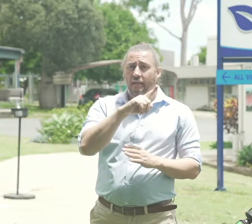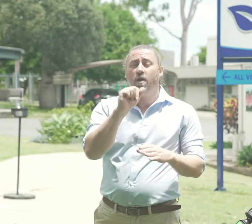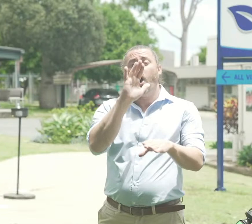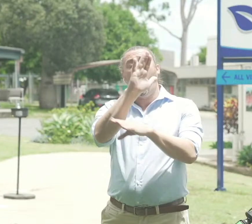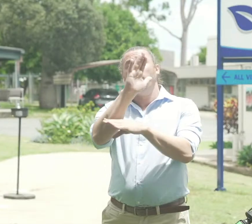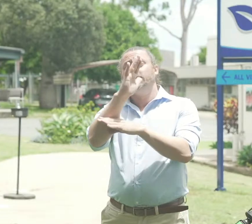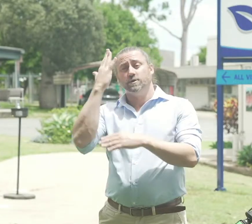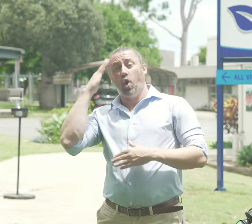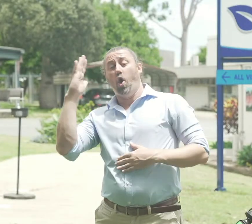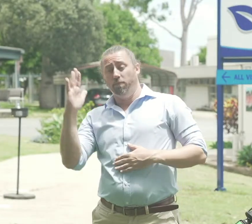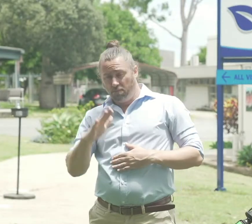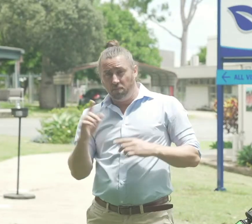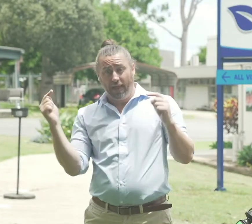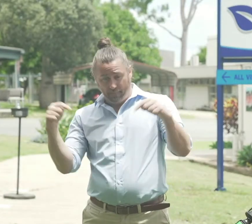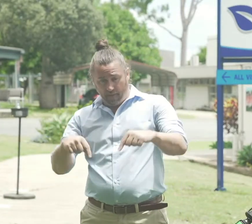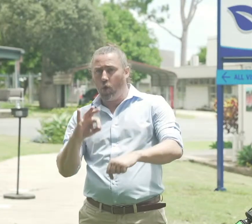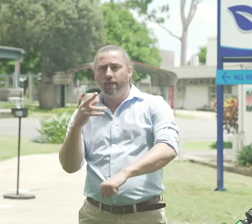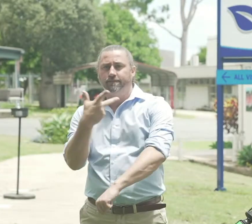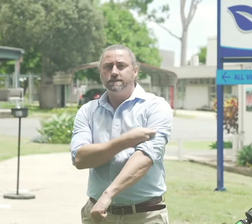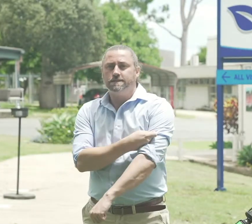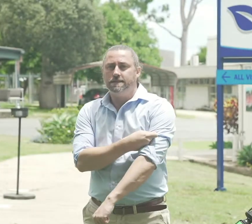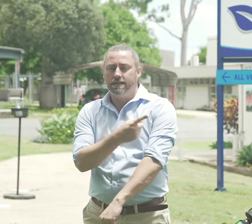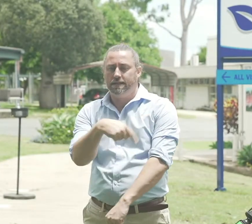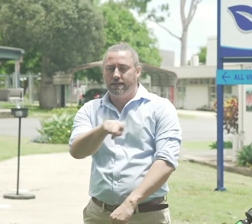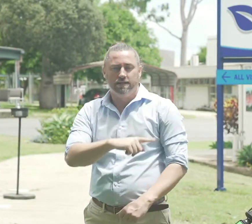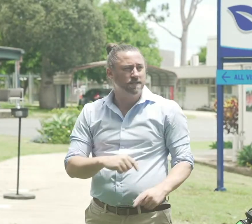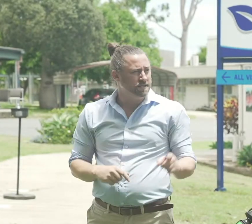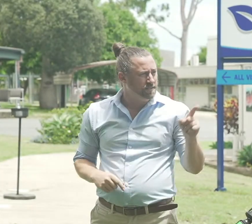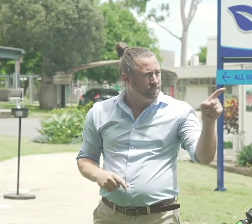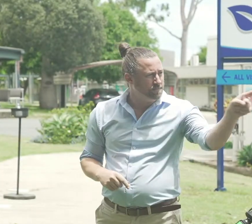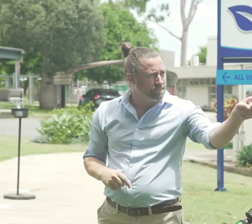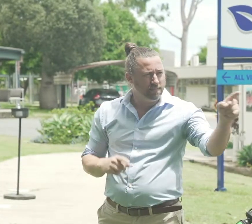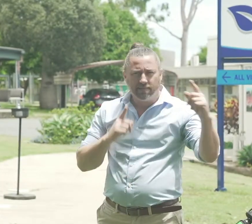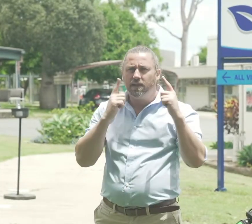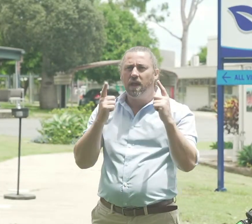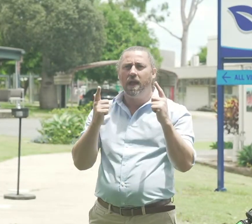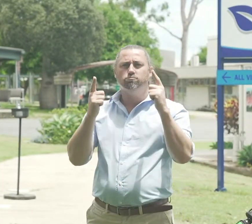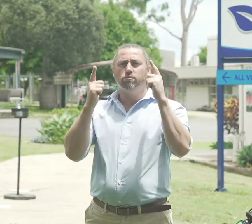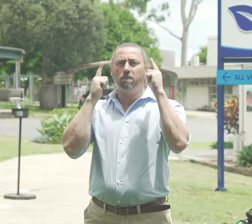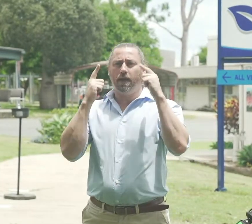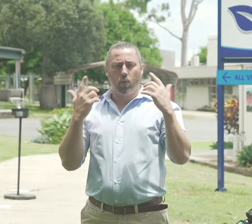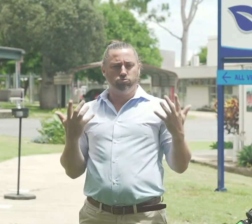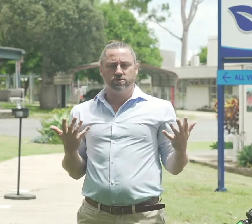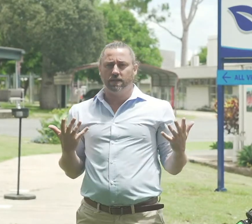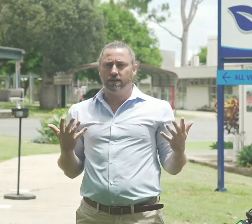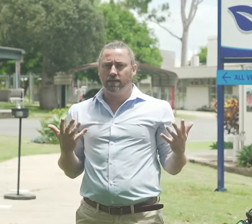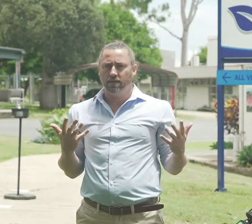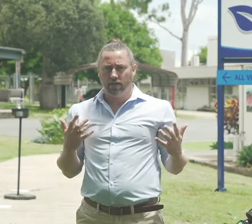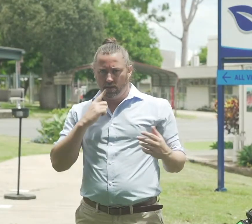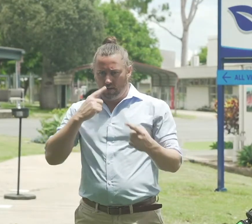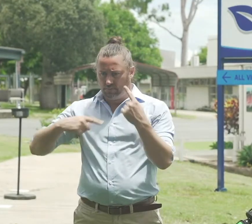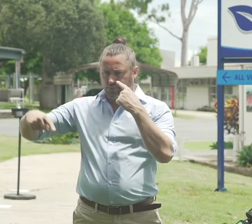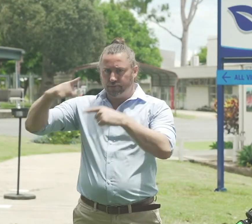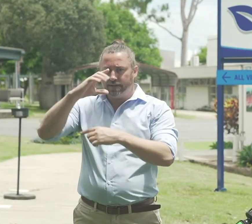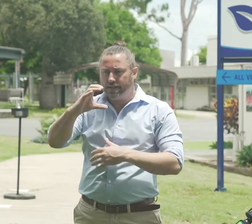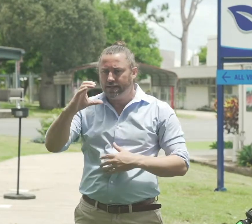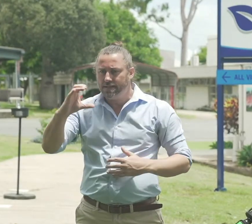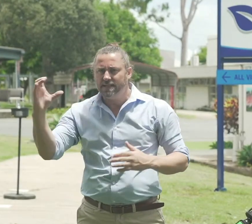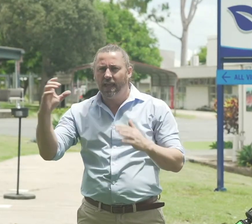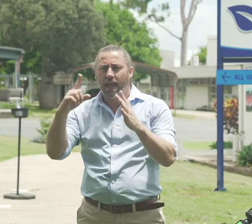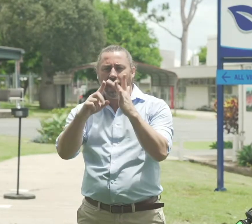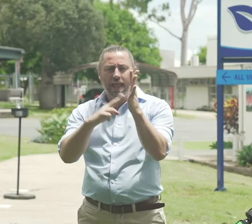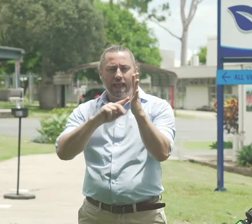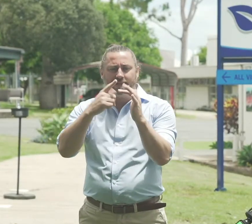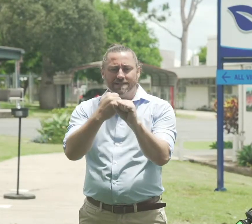international arrivals. Deputy Premier, where is the Premier today in the middle of an integrity crisis? Well, as I indicated yesterday, the Premier